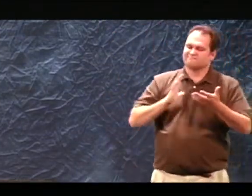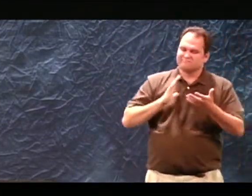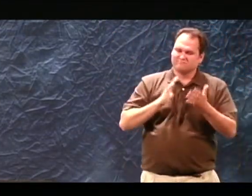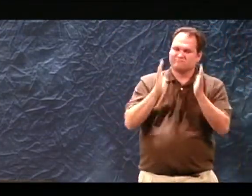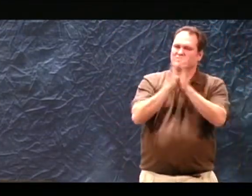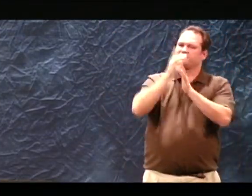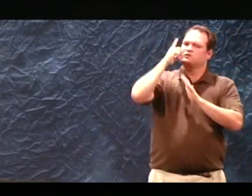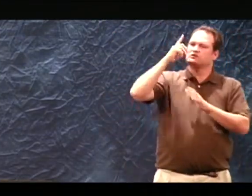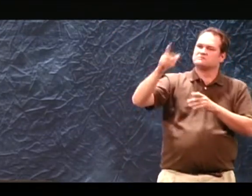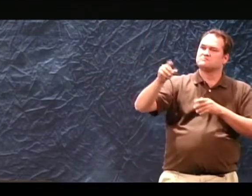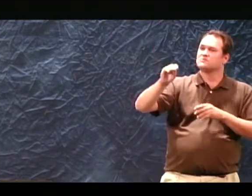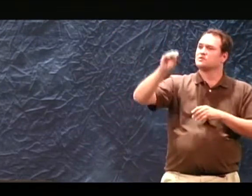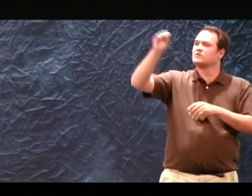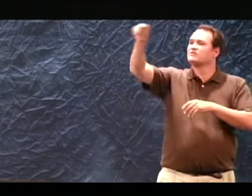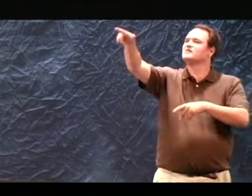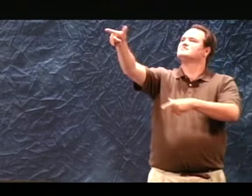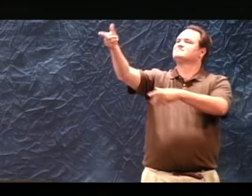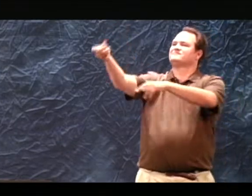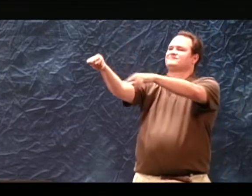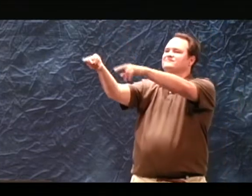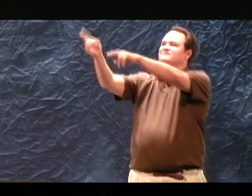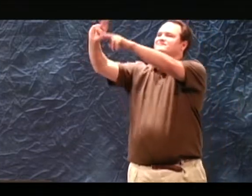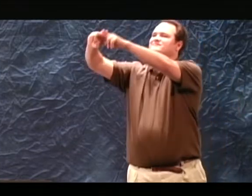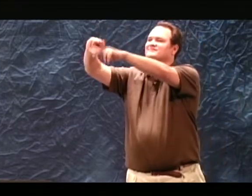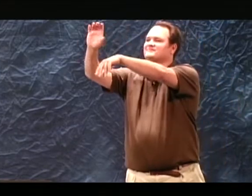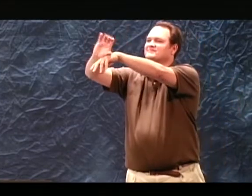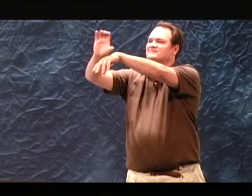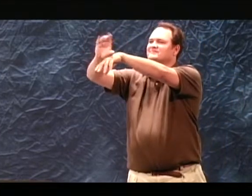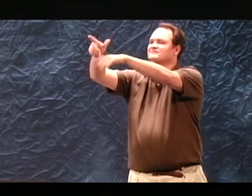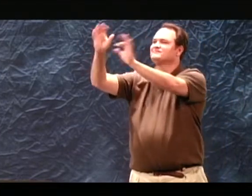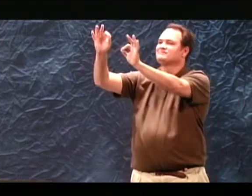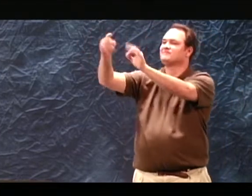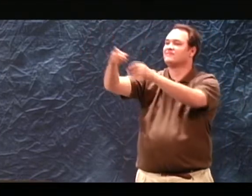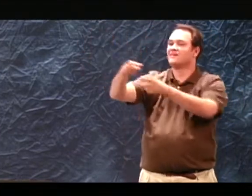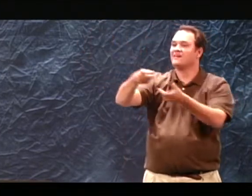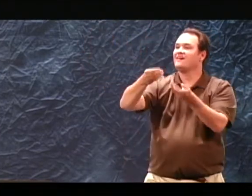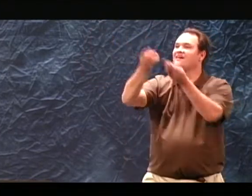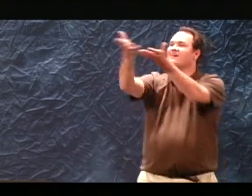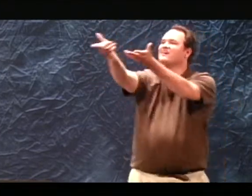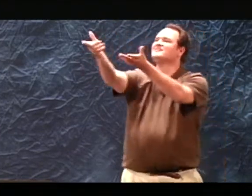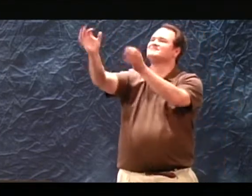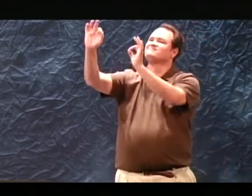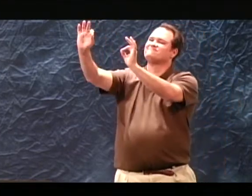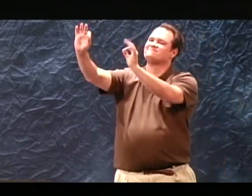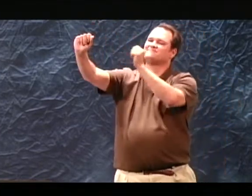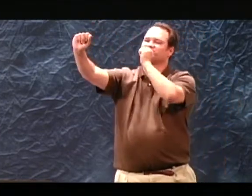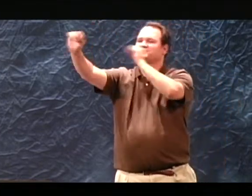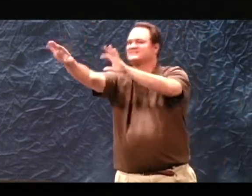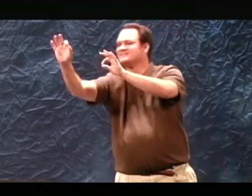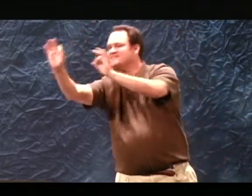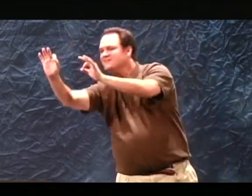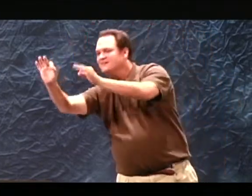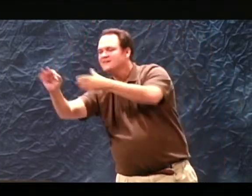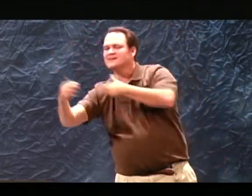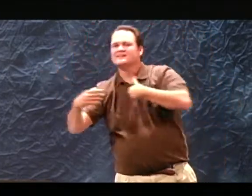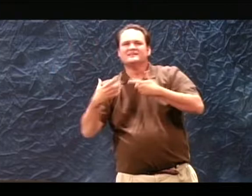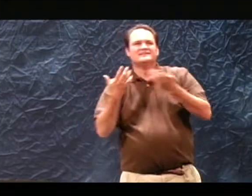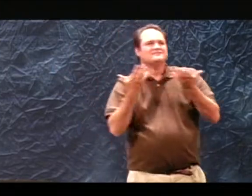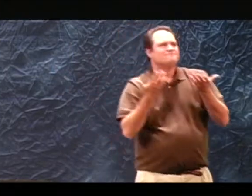i agree when people from our church move to another church but i can recognize that our loss is